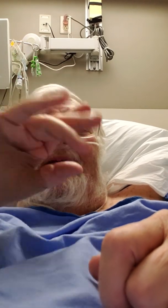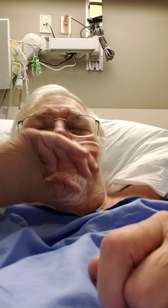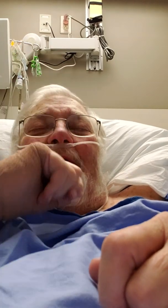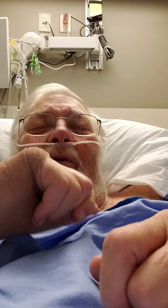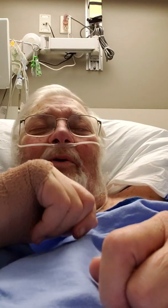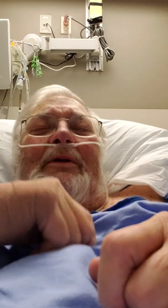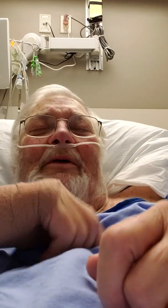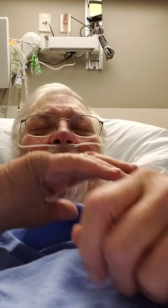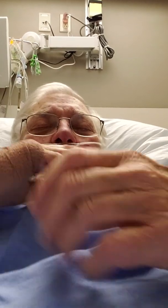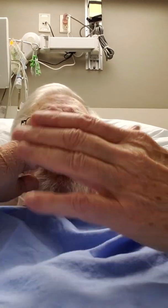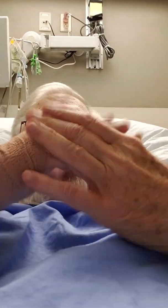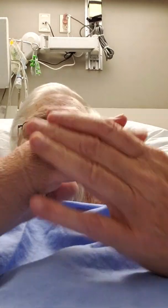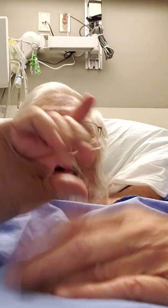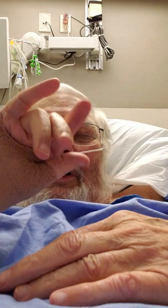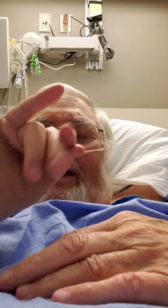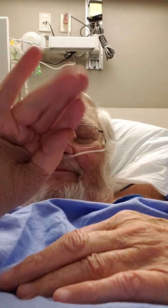77 years old with life.